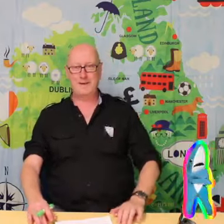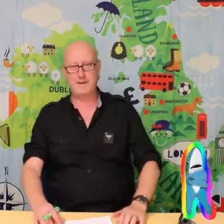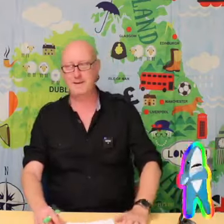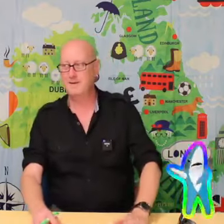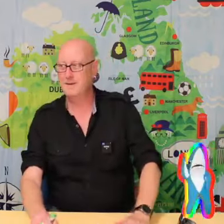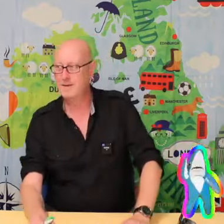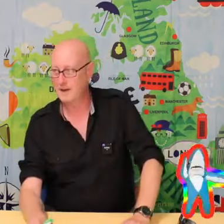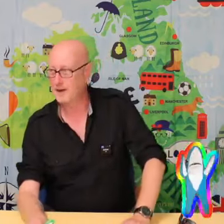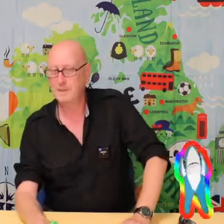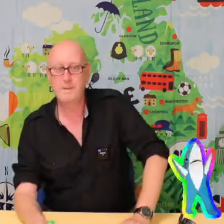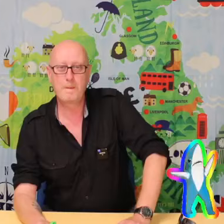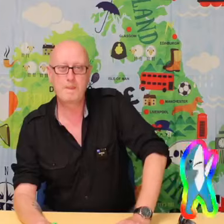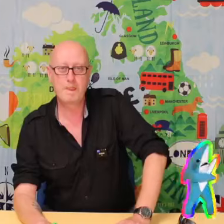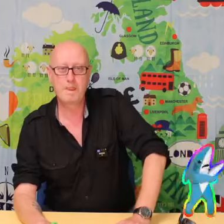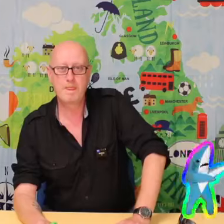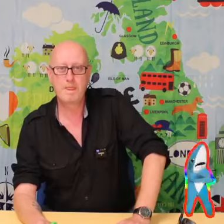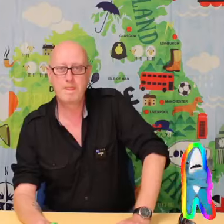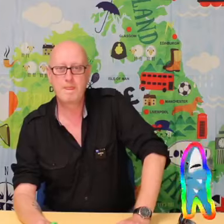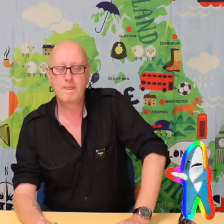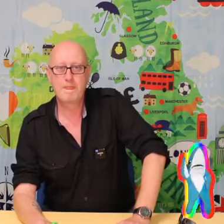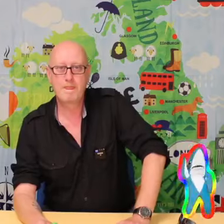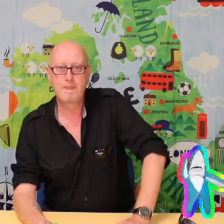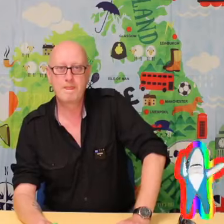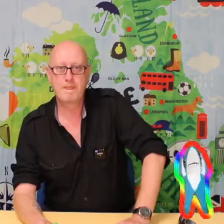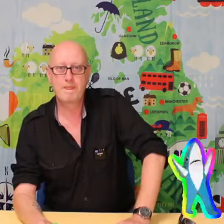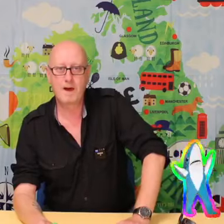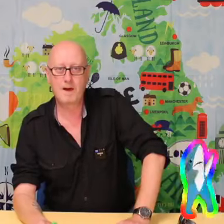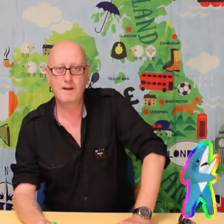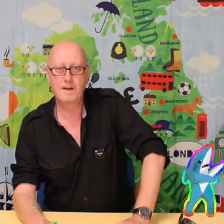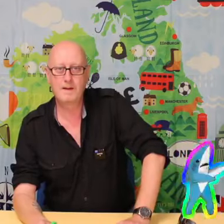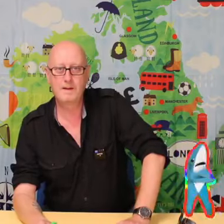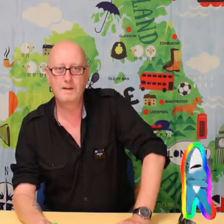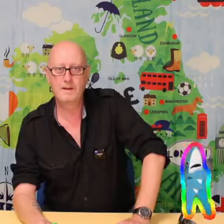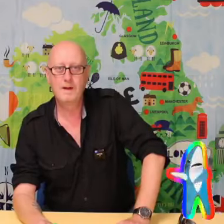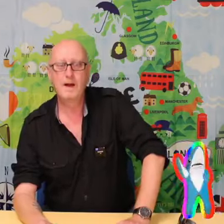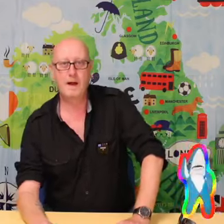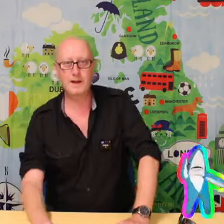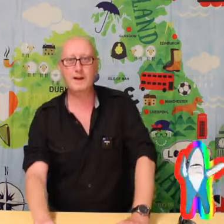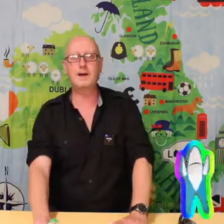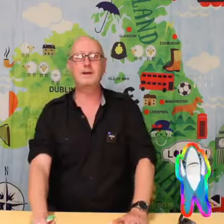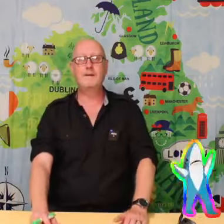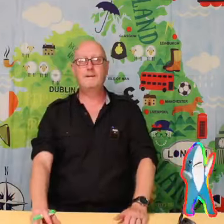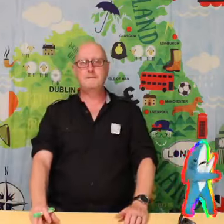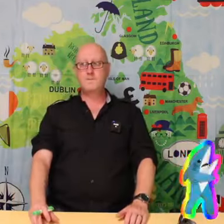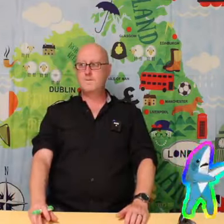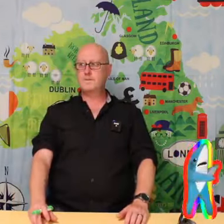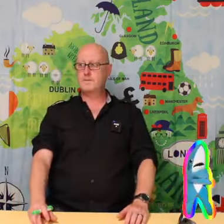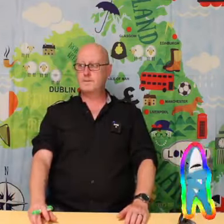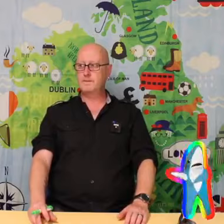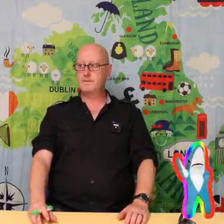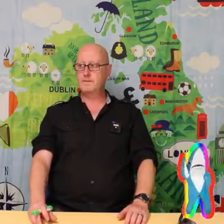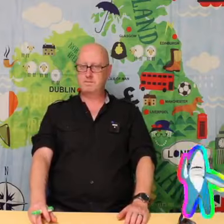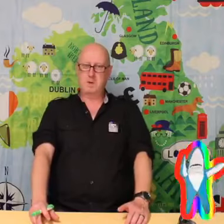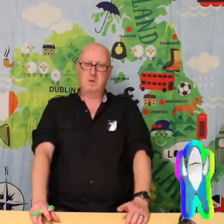rock version of it, sorry. Yeah. He went to see like a rock version on stage, and he's got like this gatefold that comes out. Aye. Was that the Theatre Royal? I think me and my dad went to go